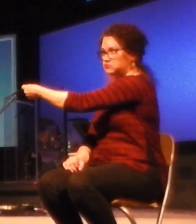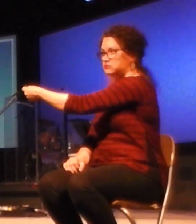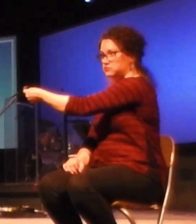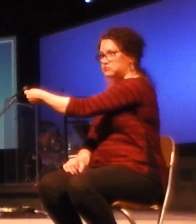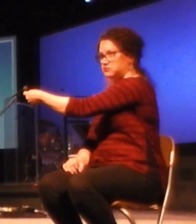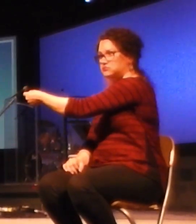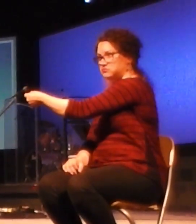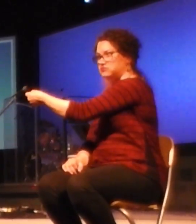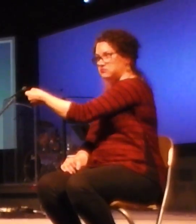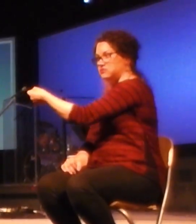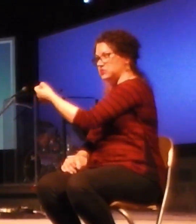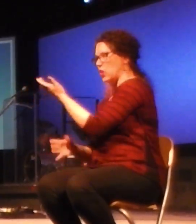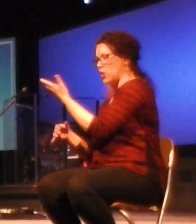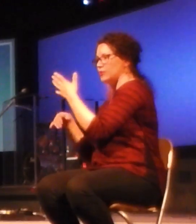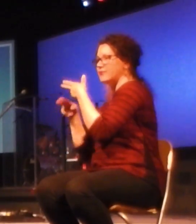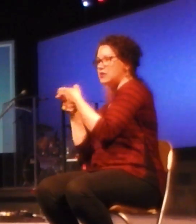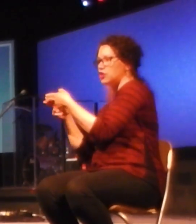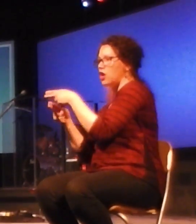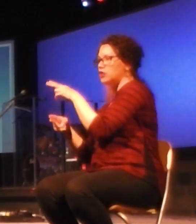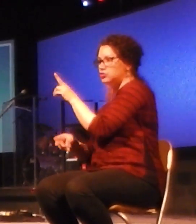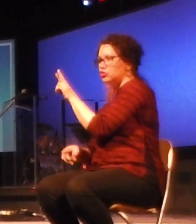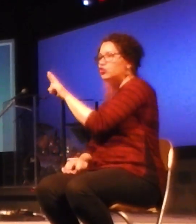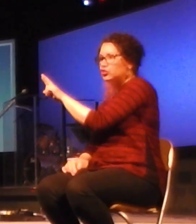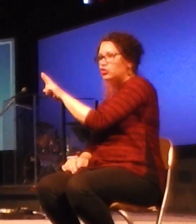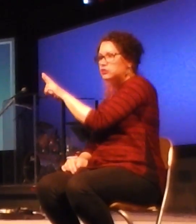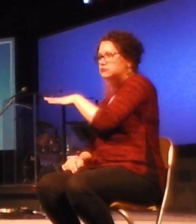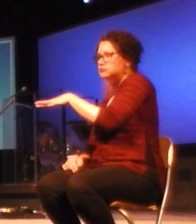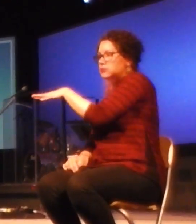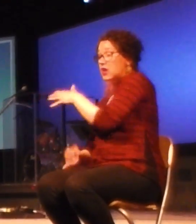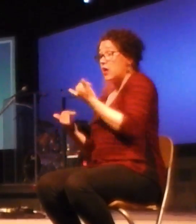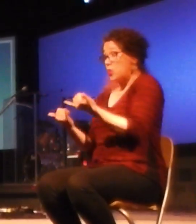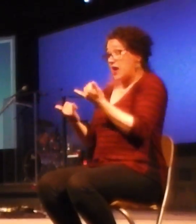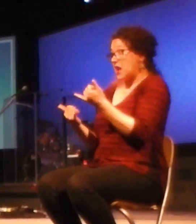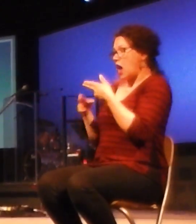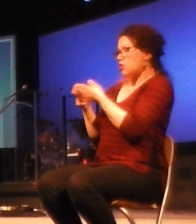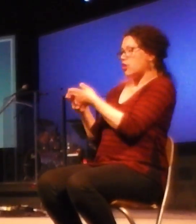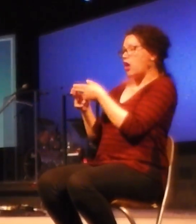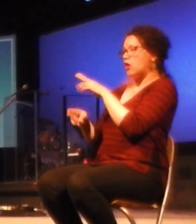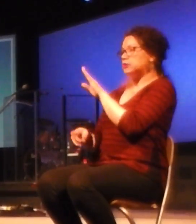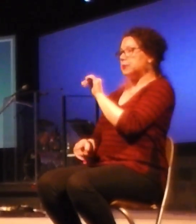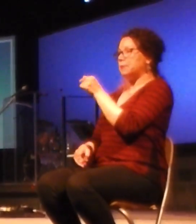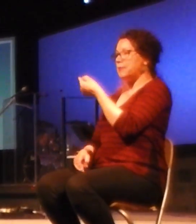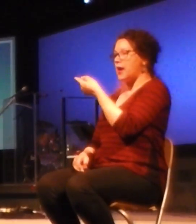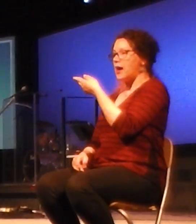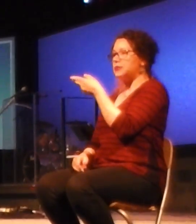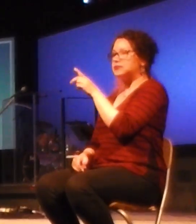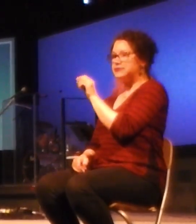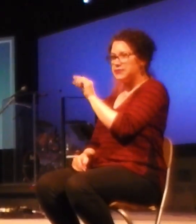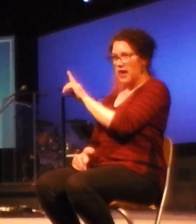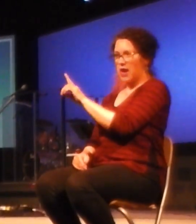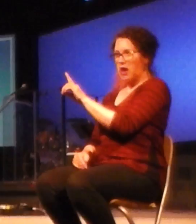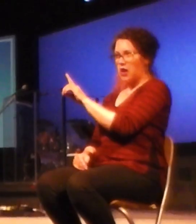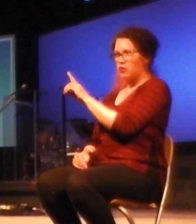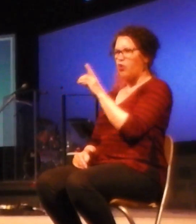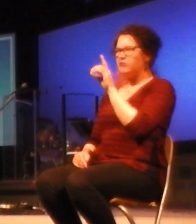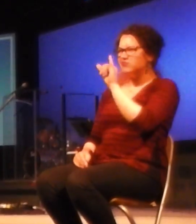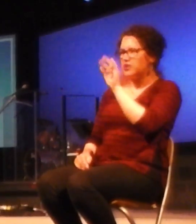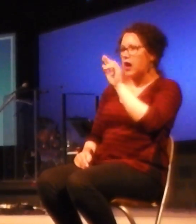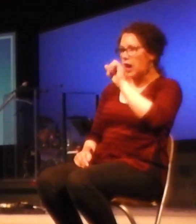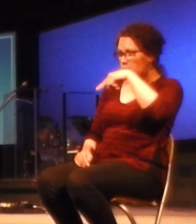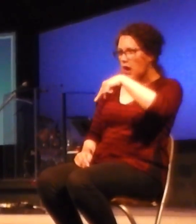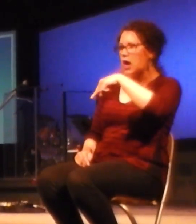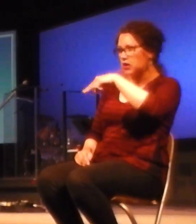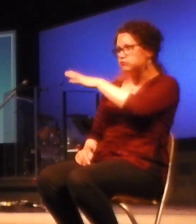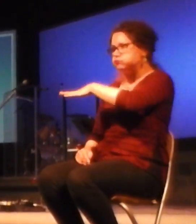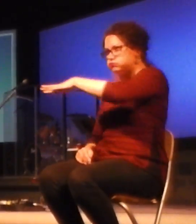right? Or there's a city called Ur. This is actually modern-day Baghdad, Iraq, is where they're exiled to. So they're in